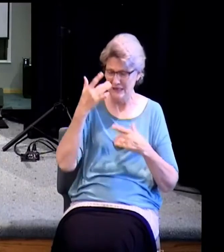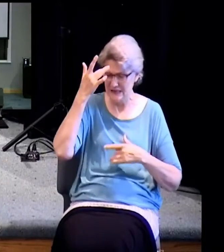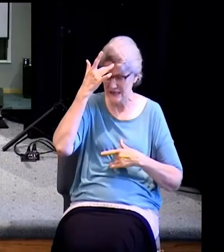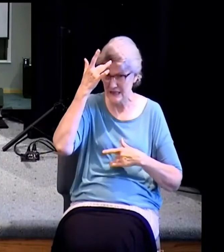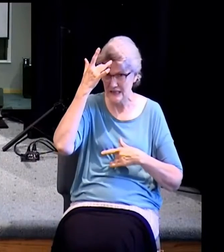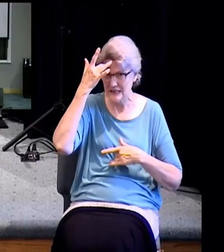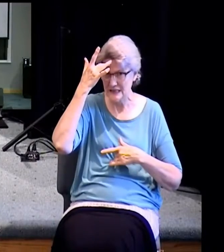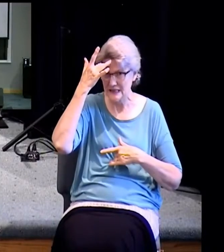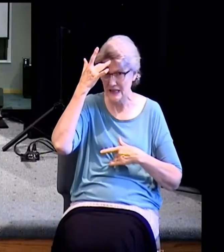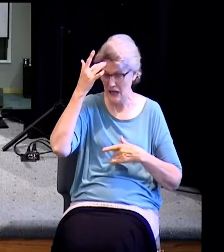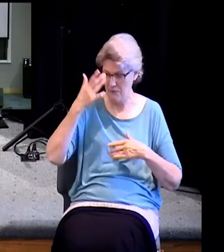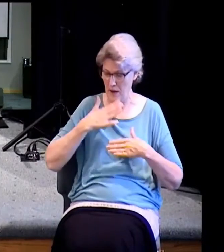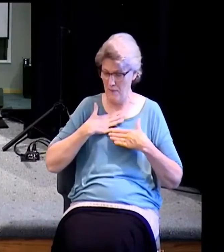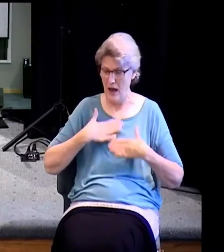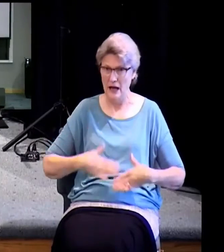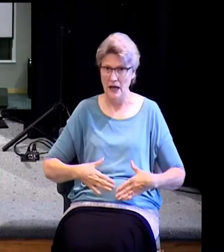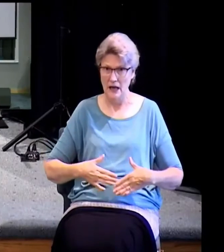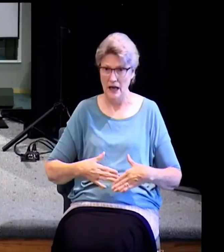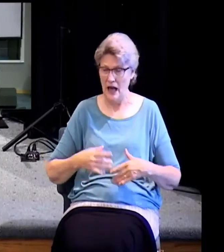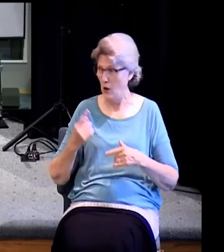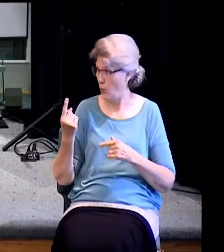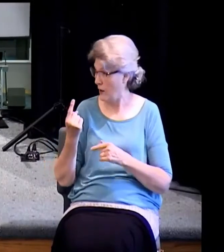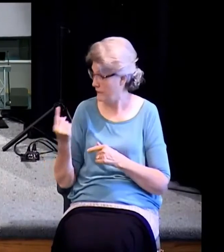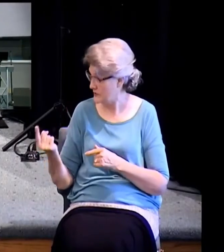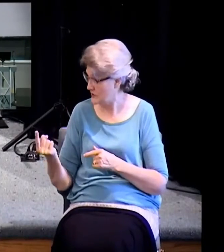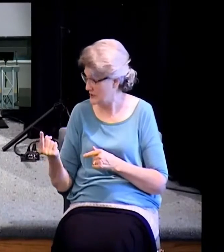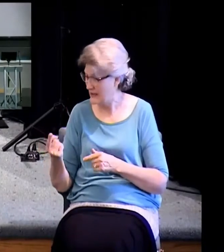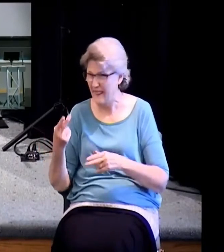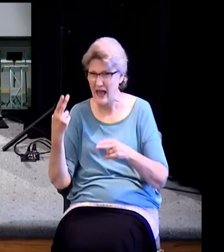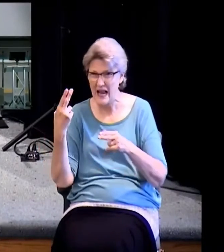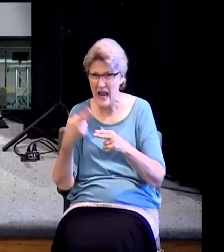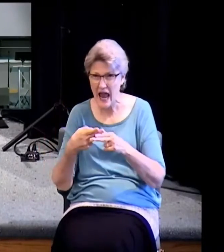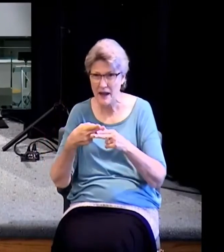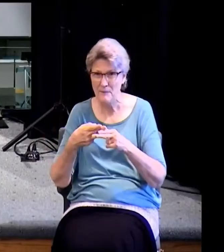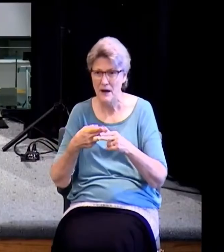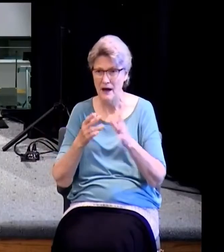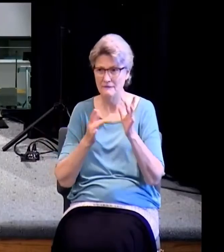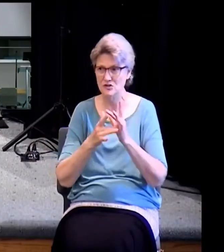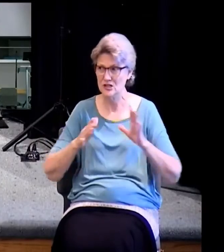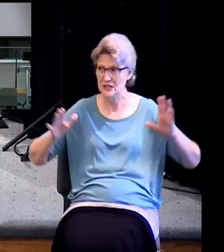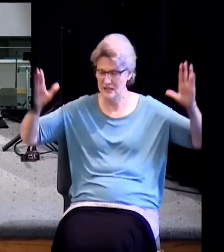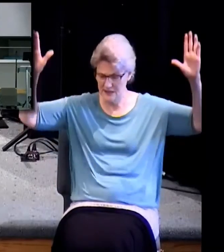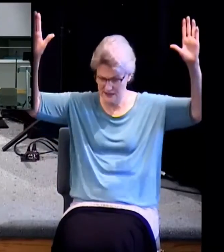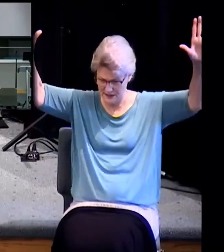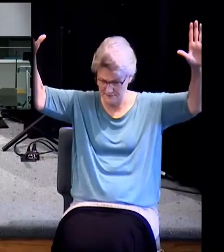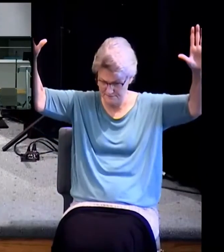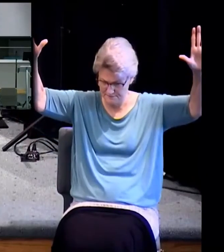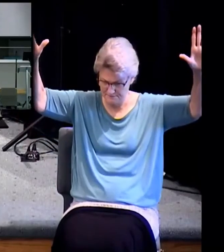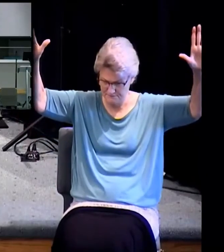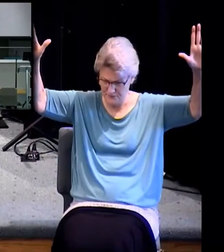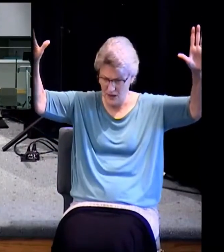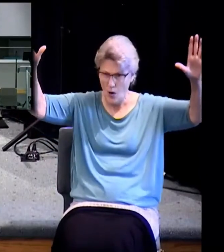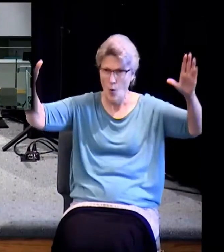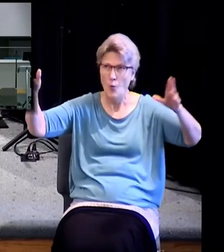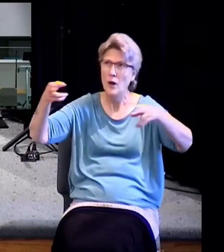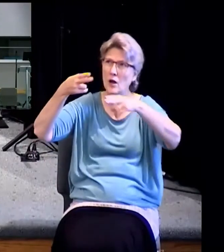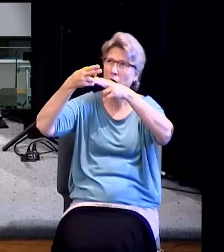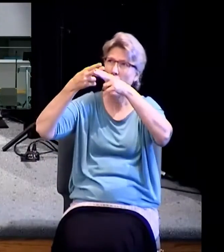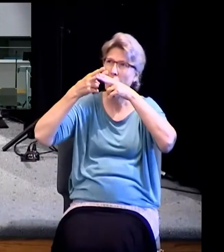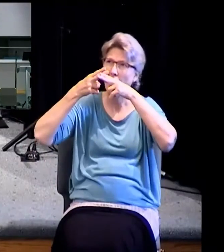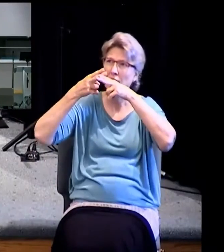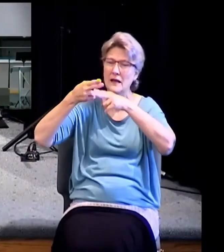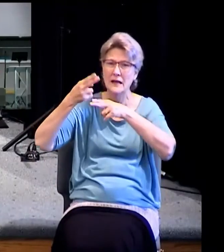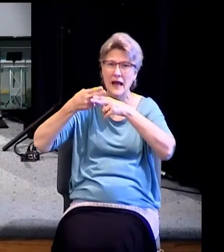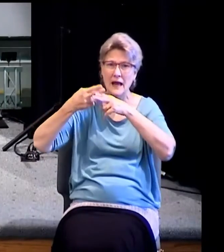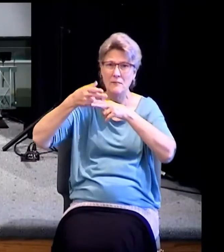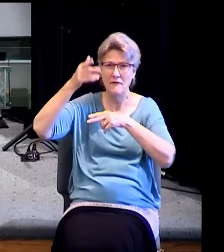in my body, and one of us were to go, in the name of Jesus, we invoke the name of God